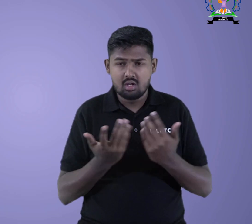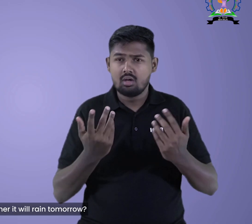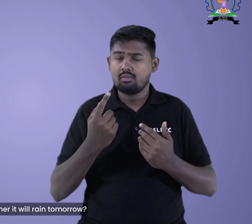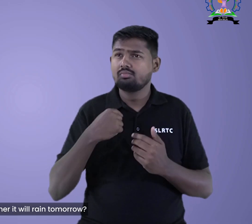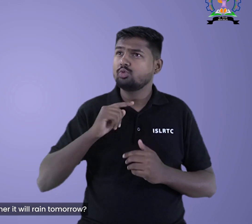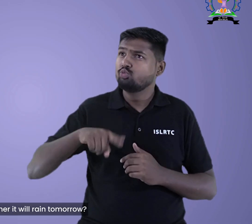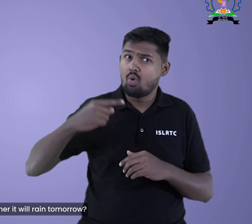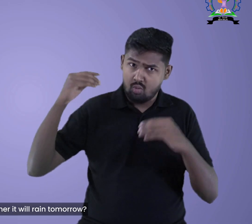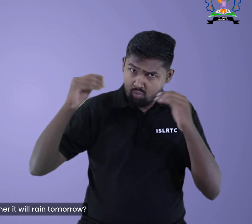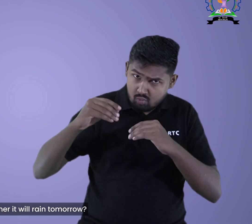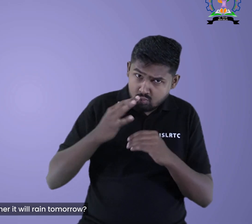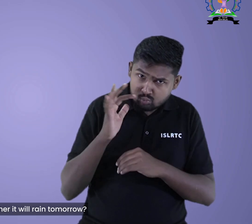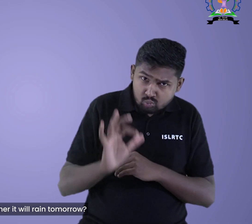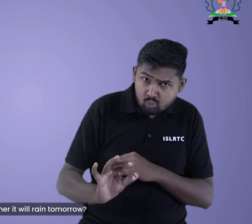Or whether it will rain tomorrow?